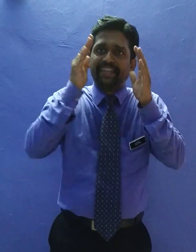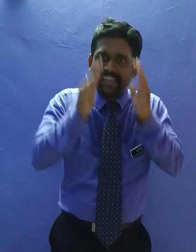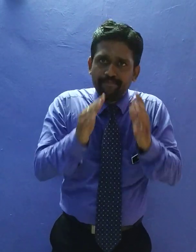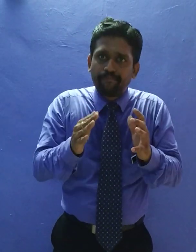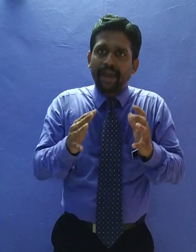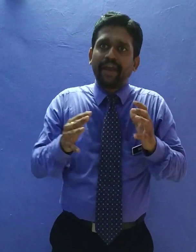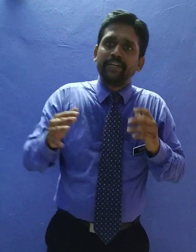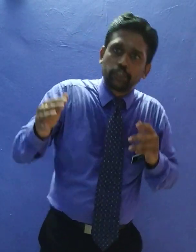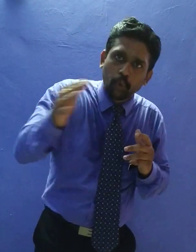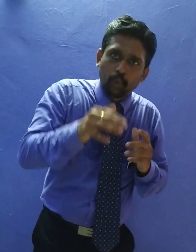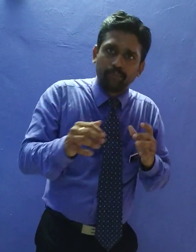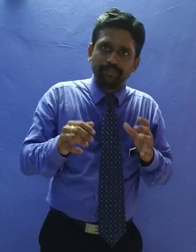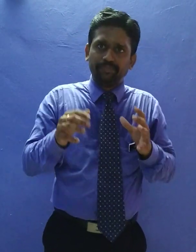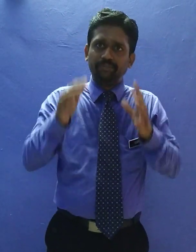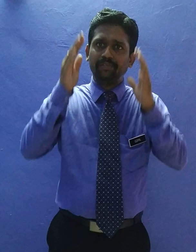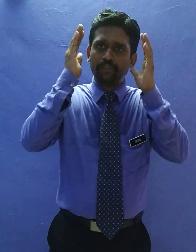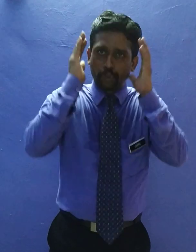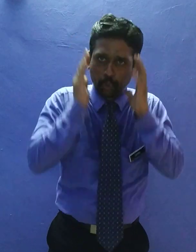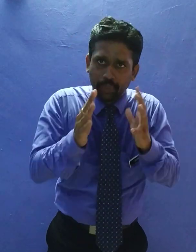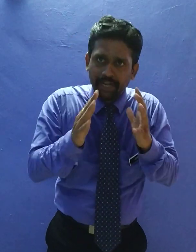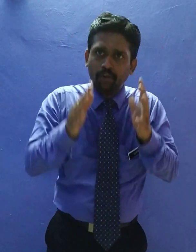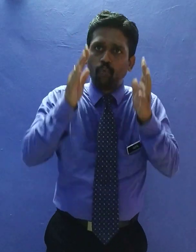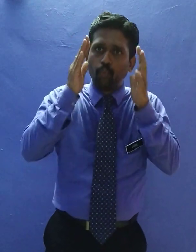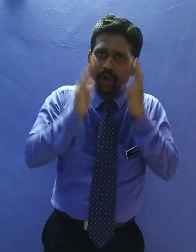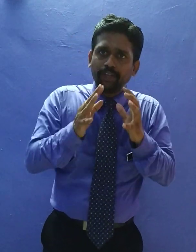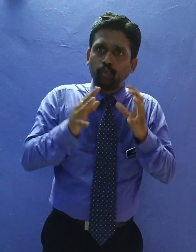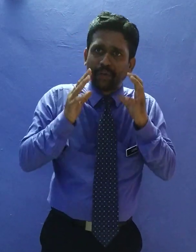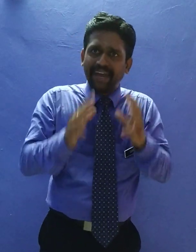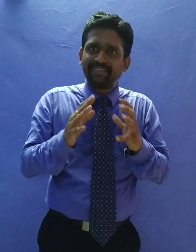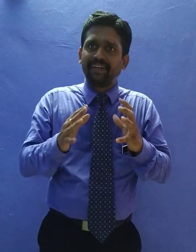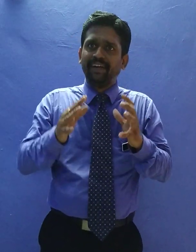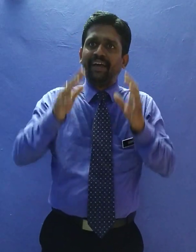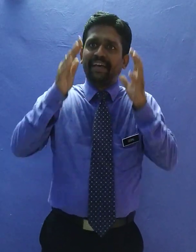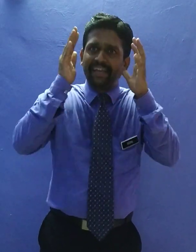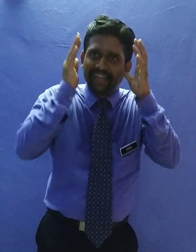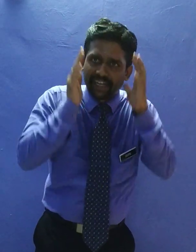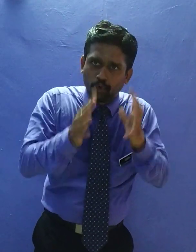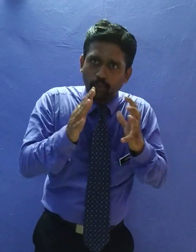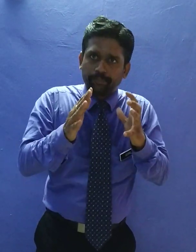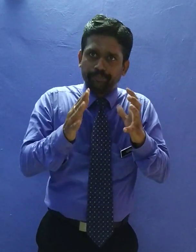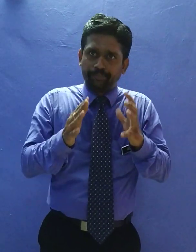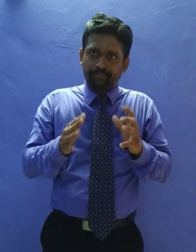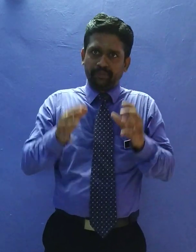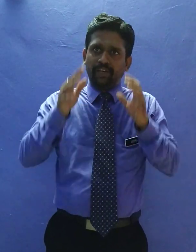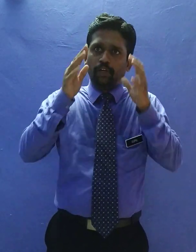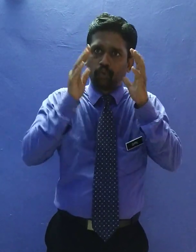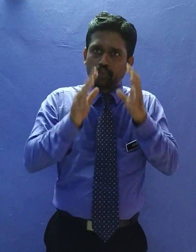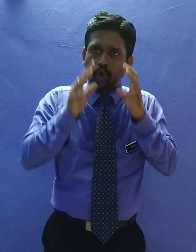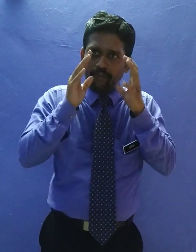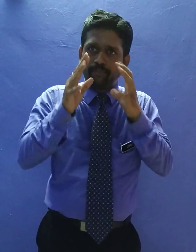team pair solo. Students work together in a group to solve